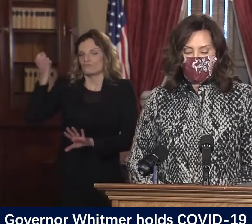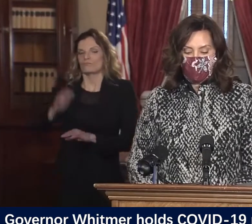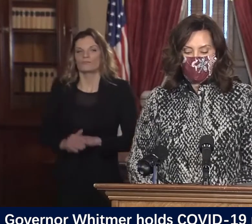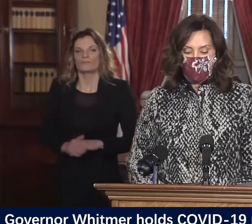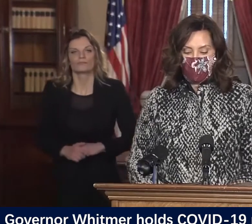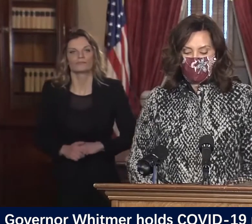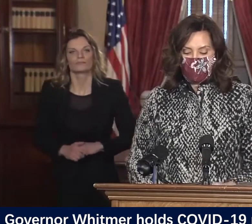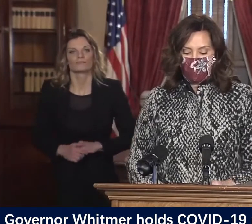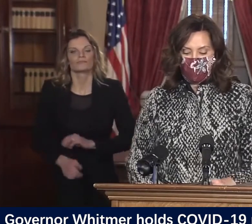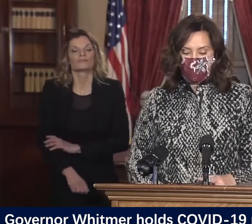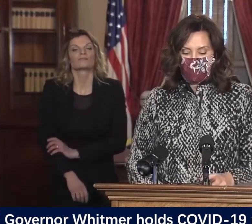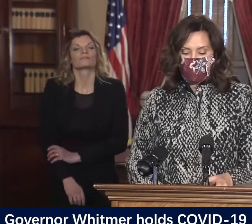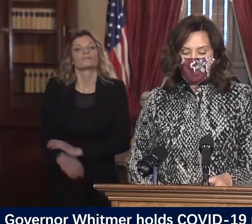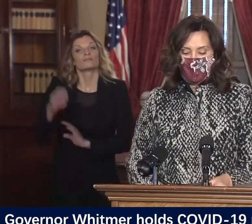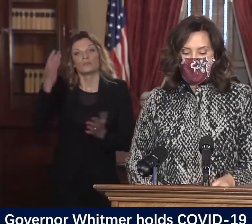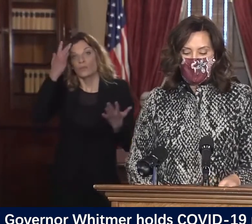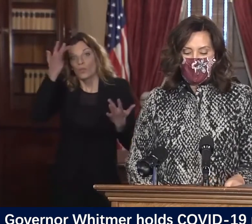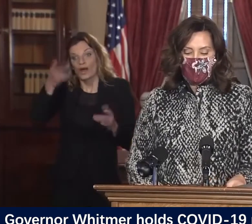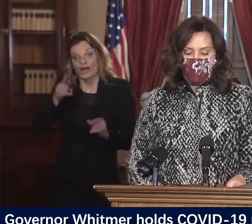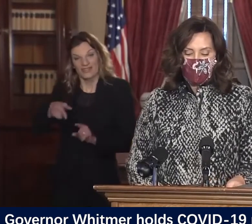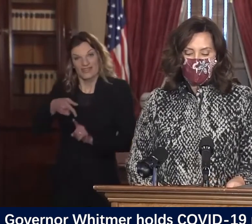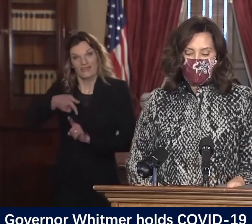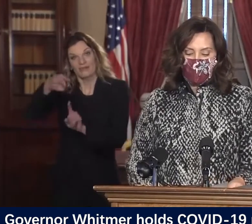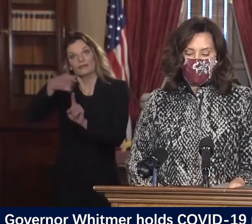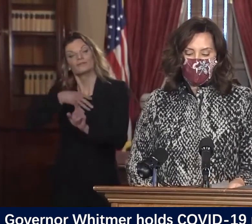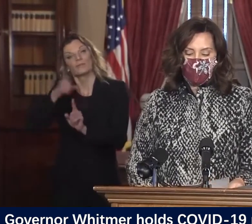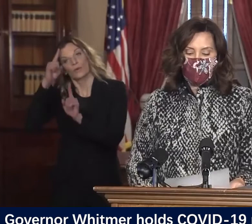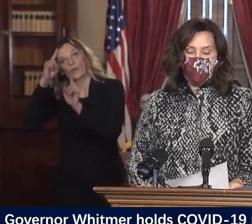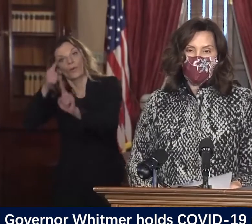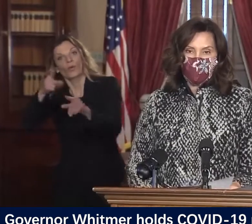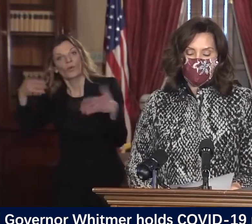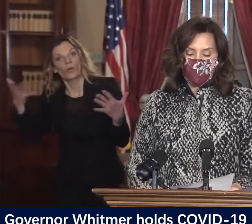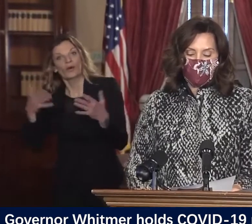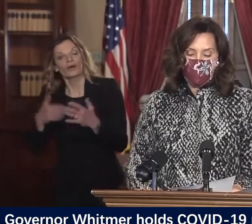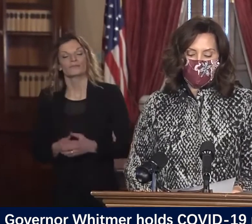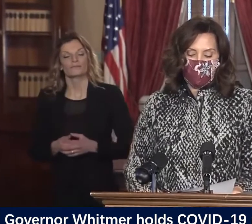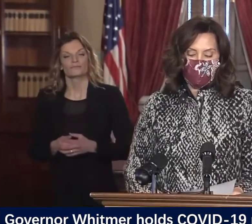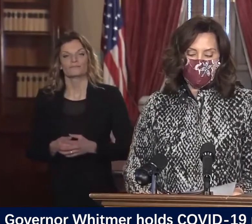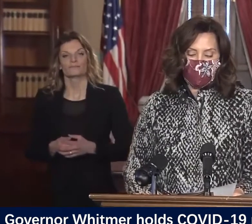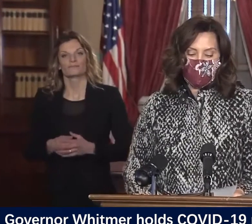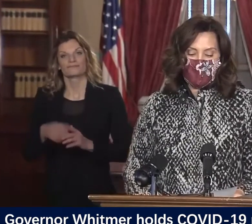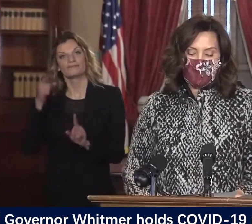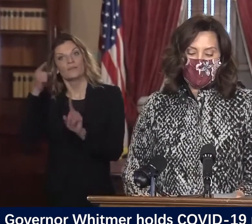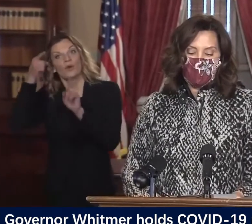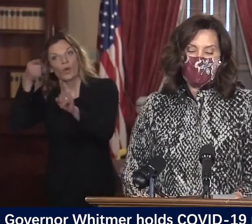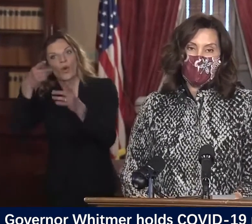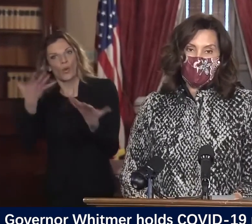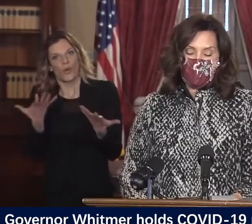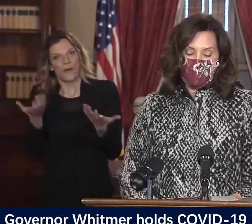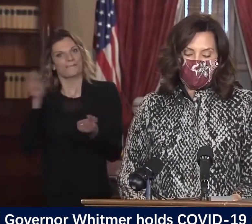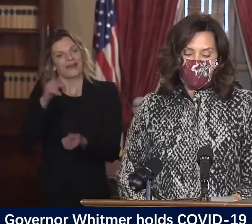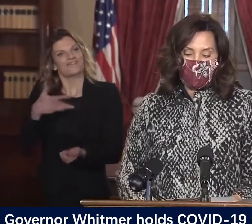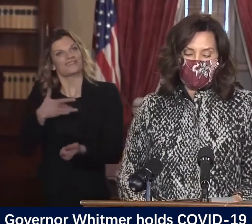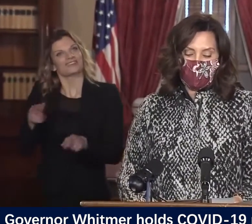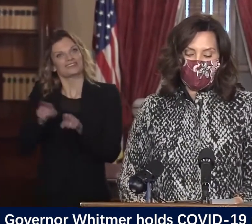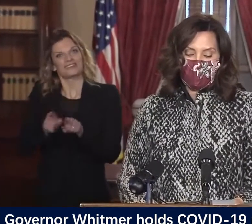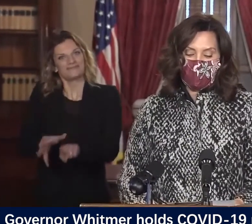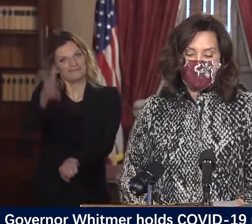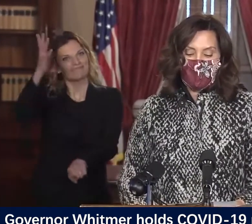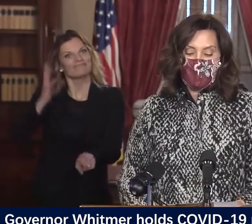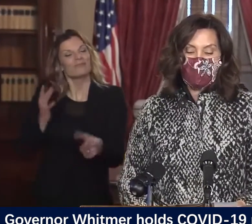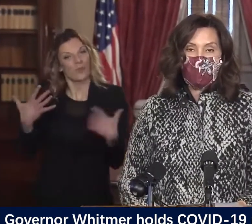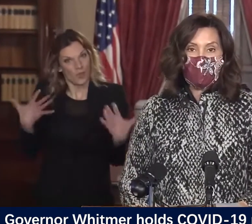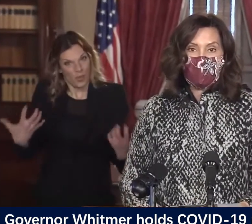to stay on in this moment. Our pathway to cautious re-engagement at the end of those 12